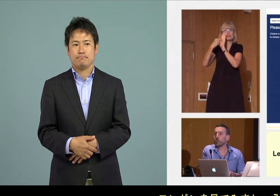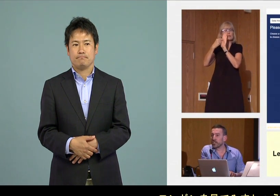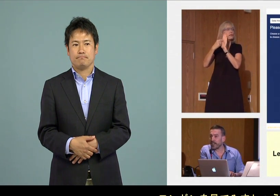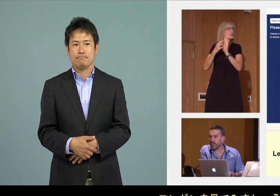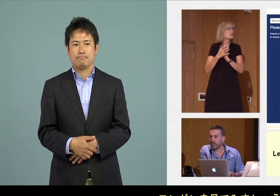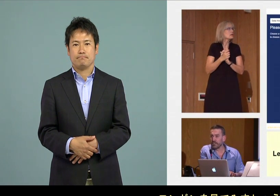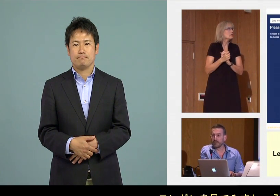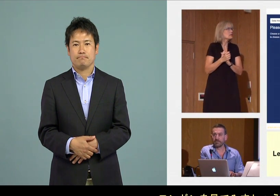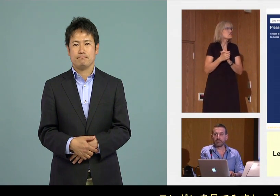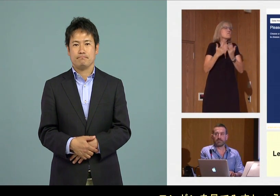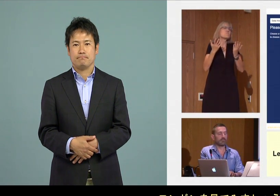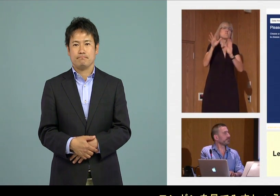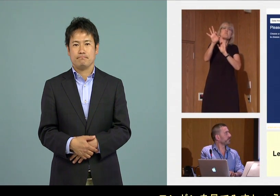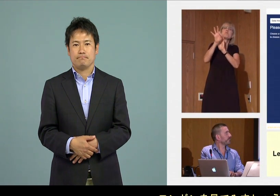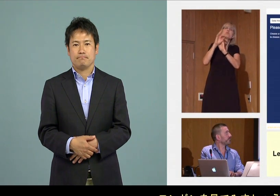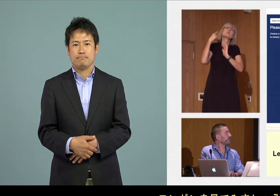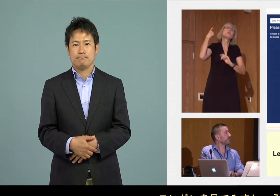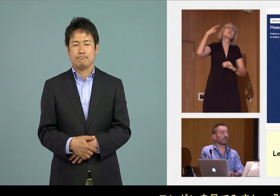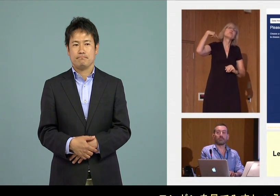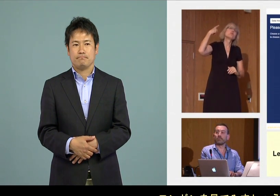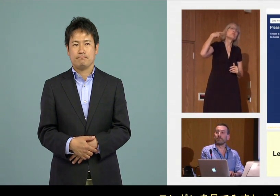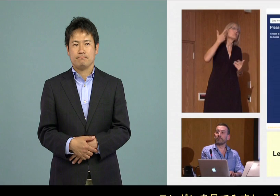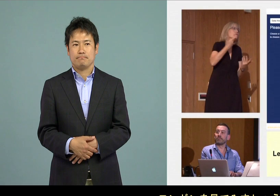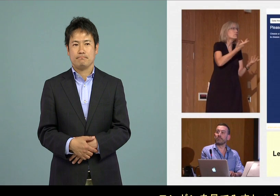We'll choose London.